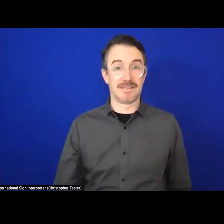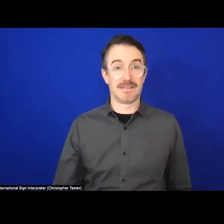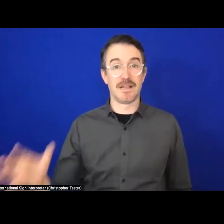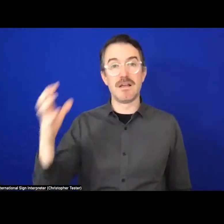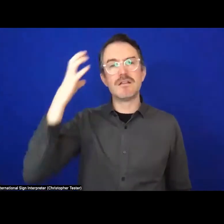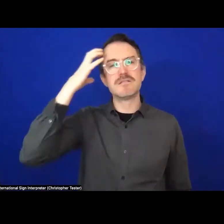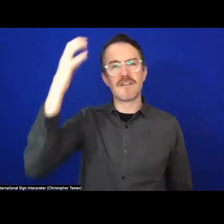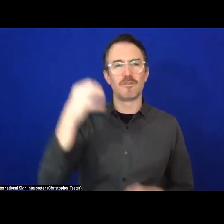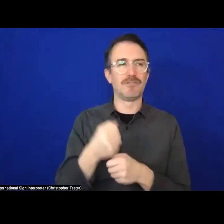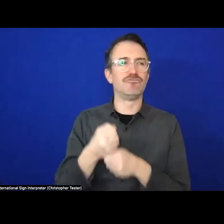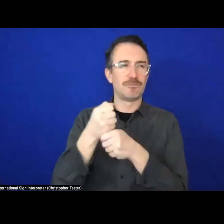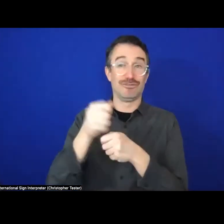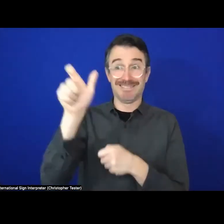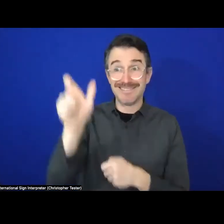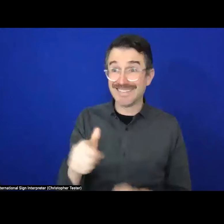Indonesia,